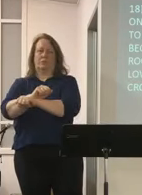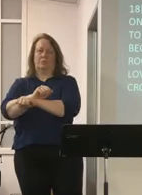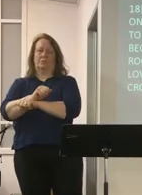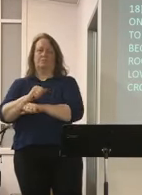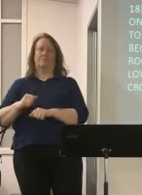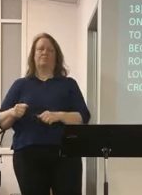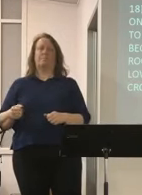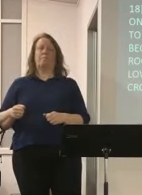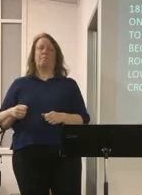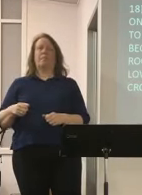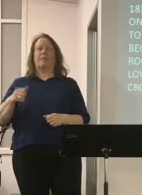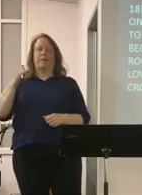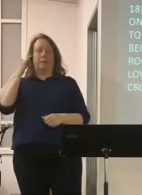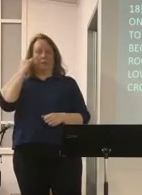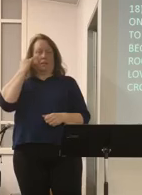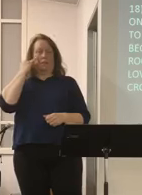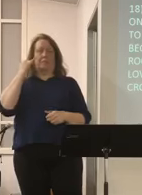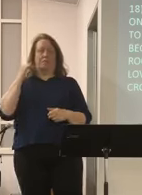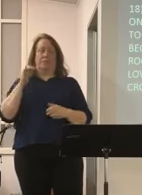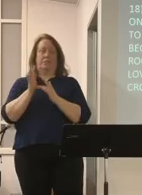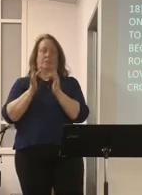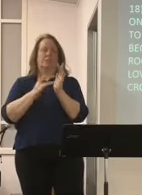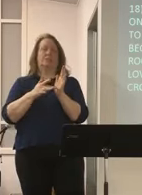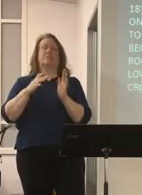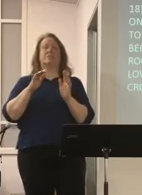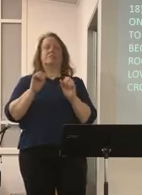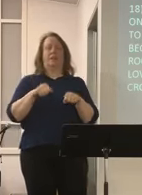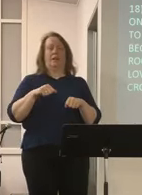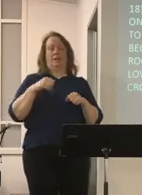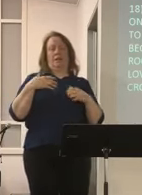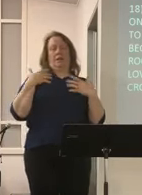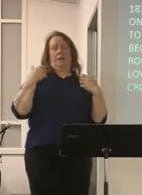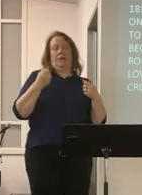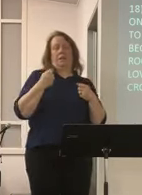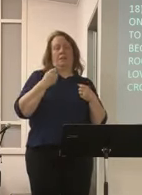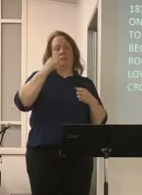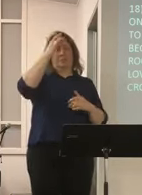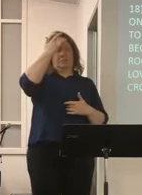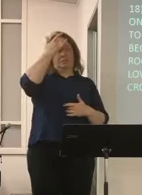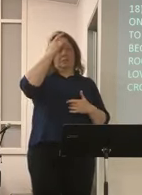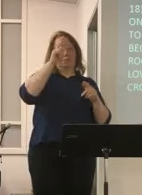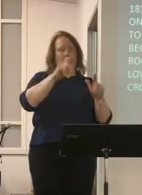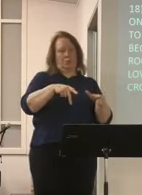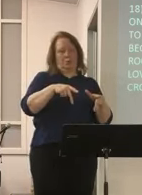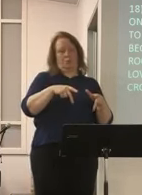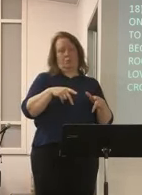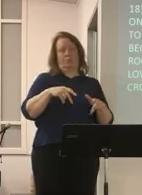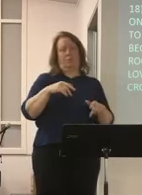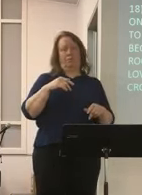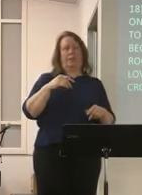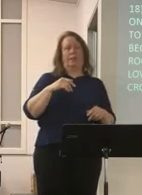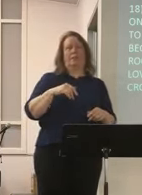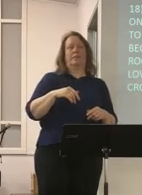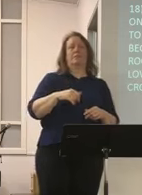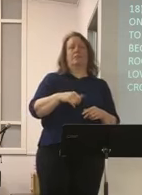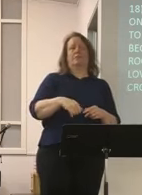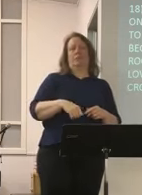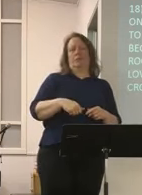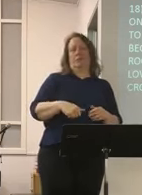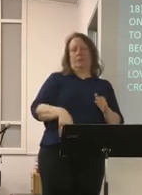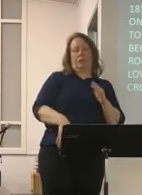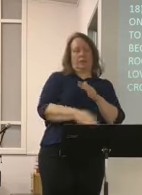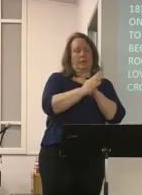around. And they're like, if he can heal that guy, if he can make a leper cleanse, if he can take a demon out of a